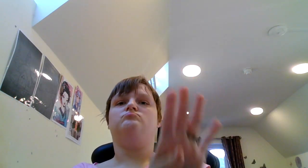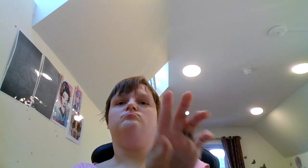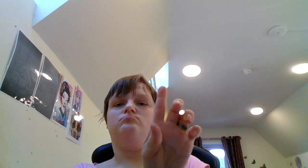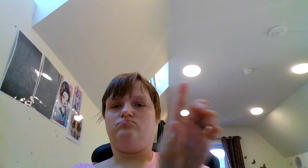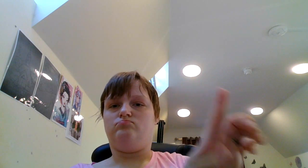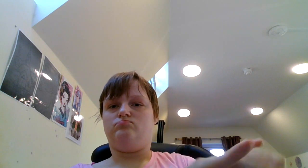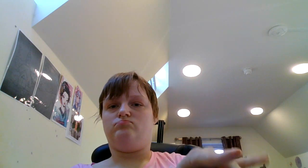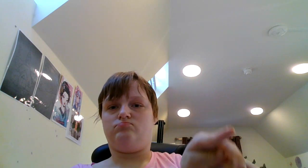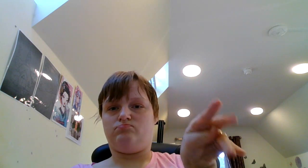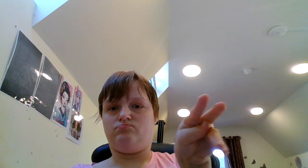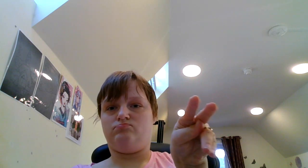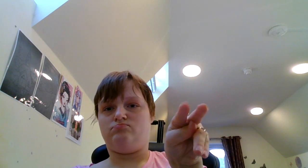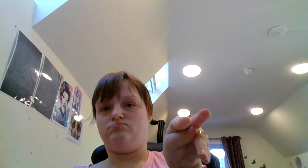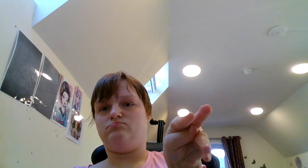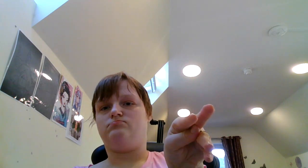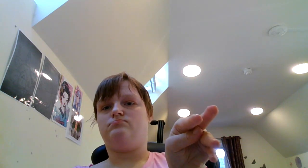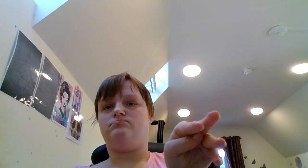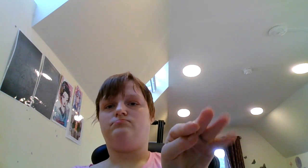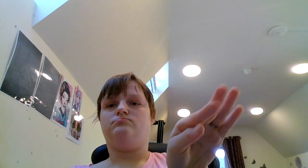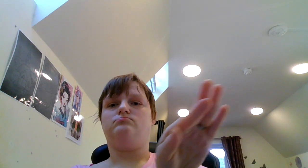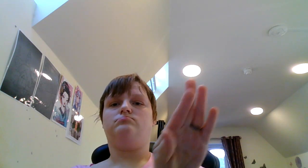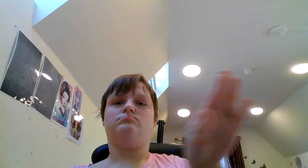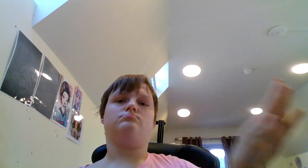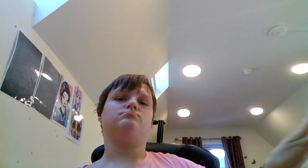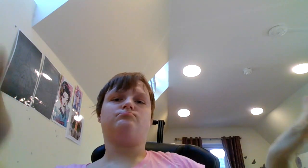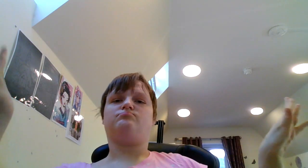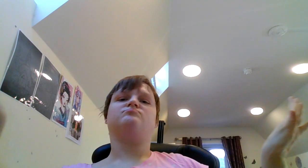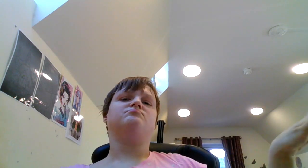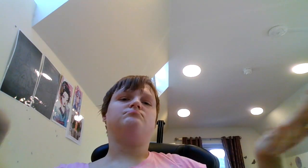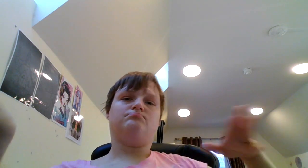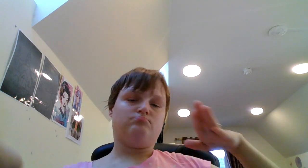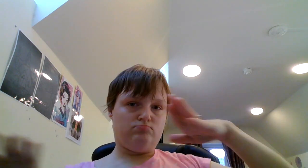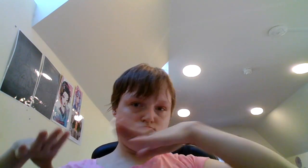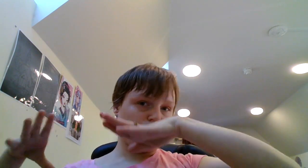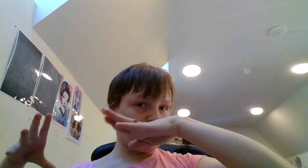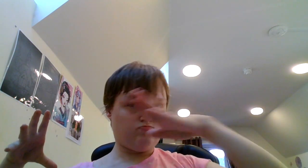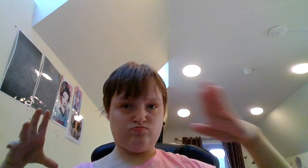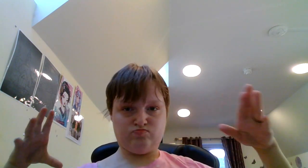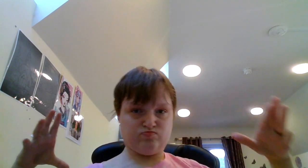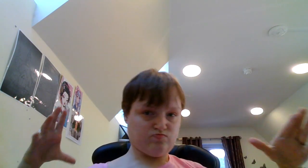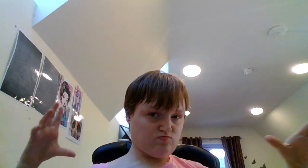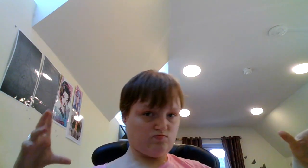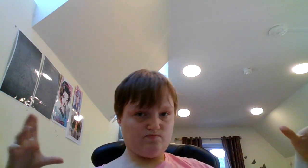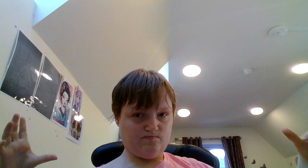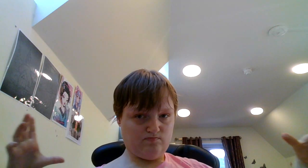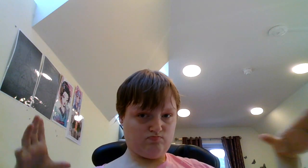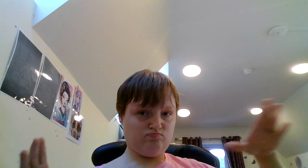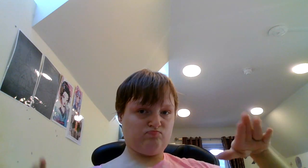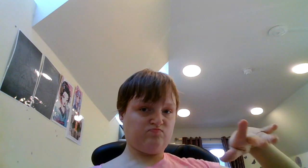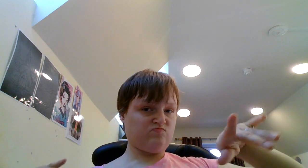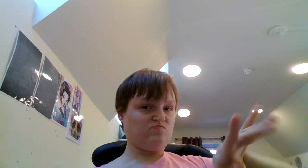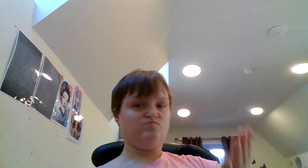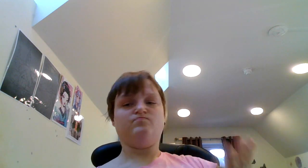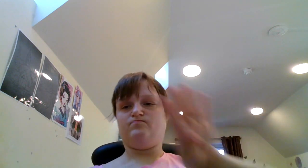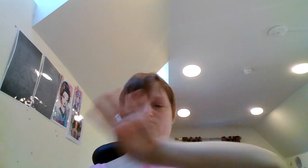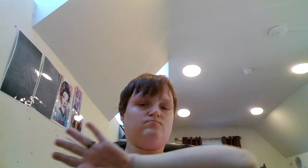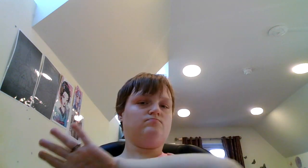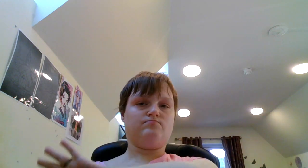or twice a day. This is called long-acting, background or basal insulin. It gives your body